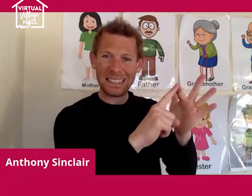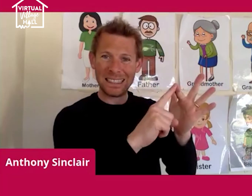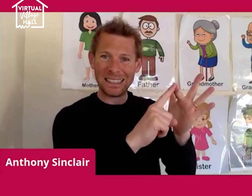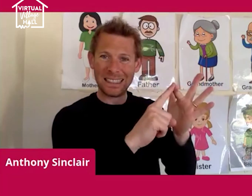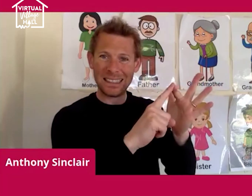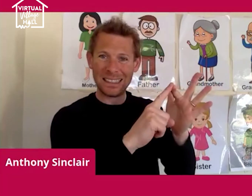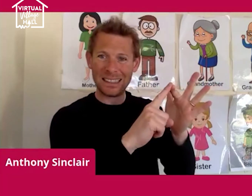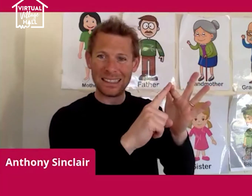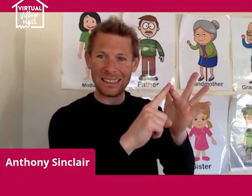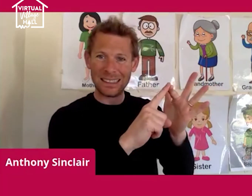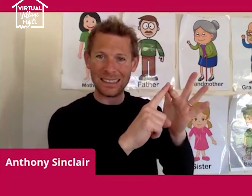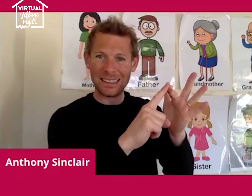E,